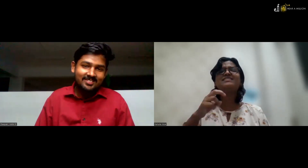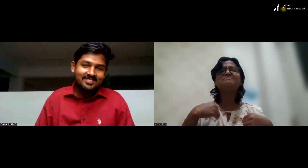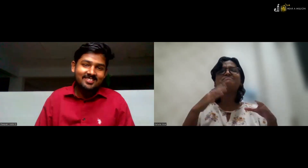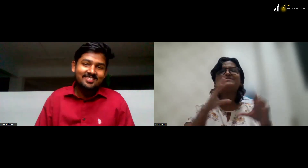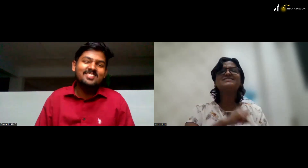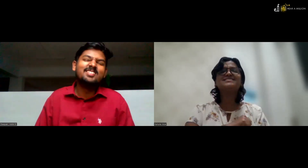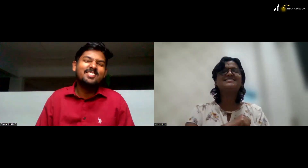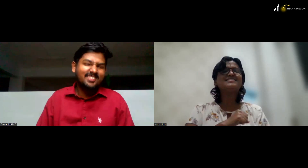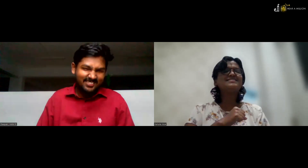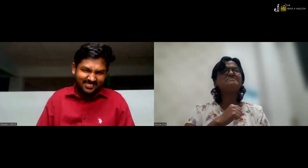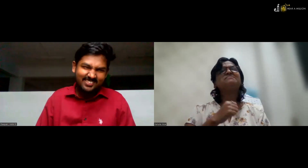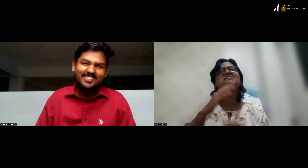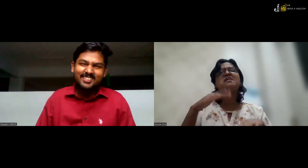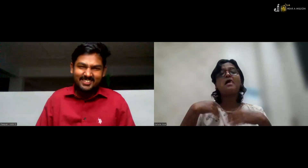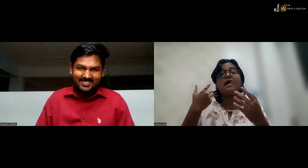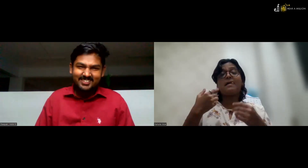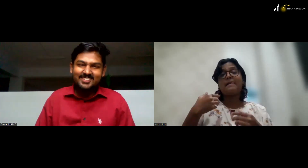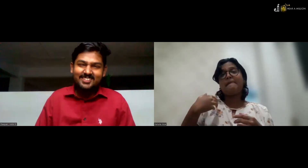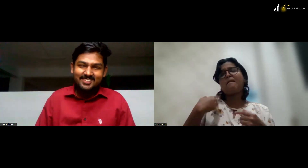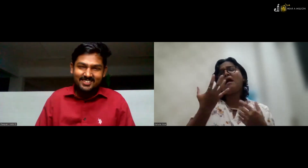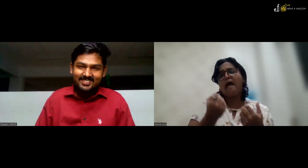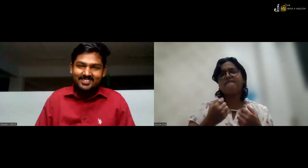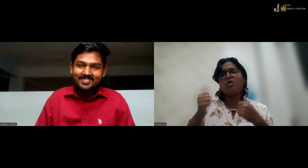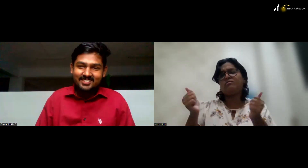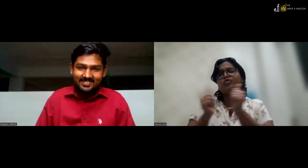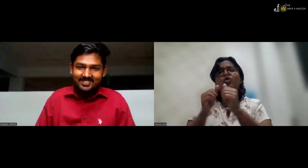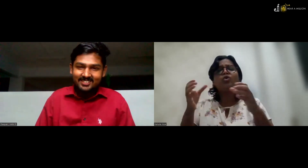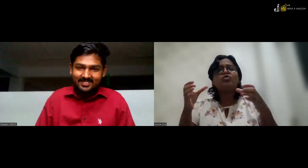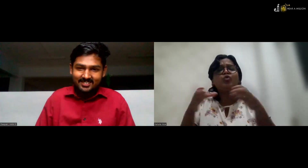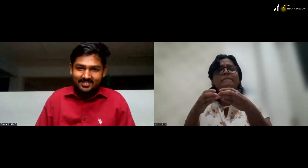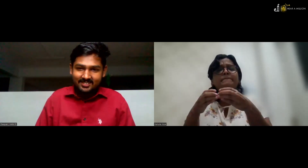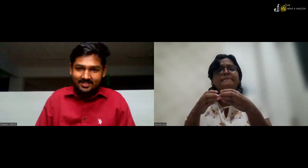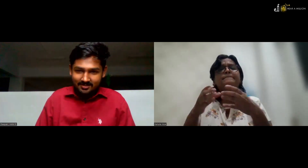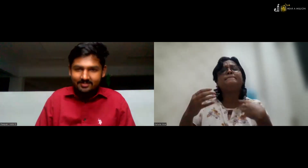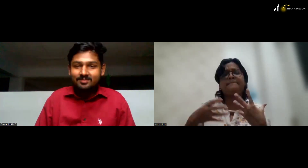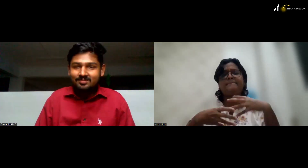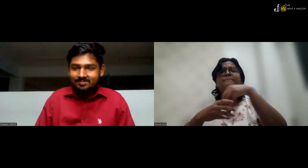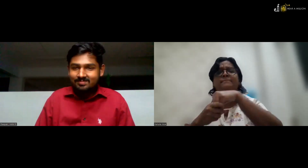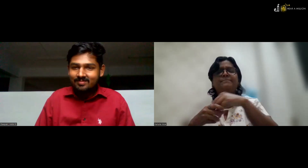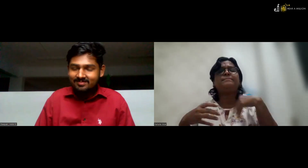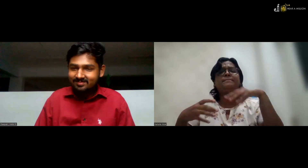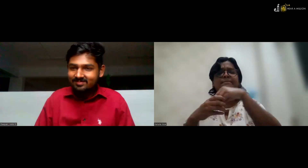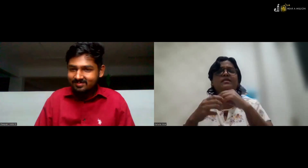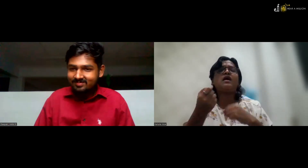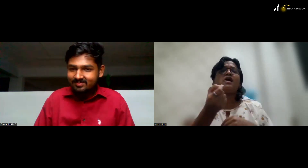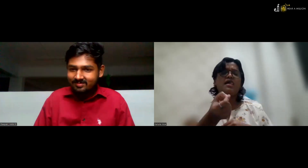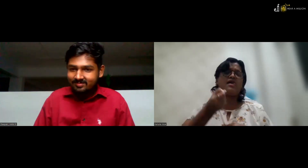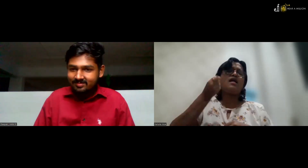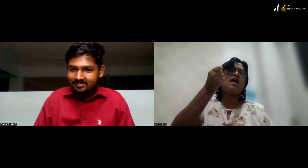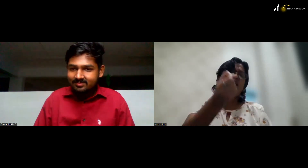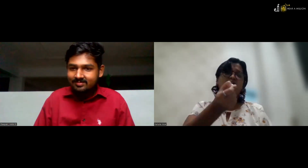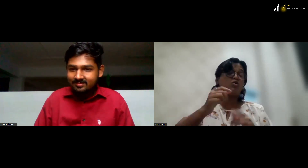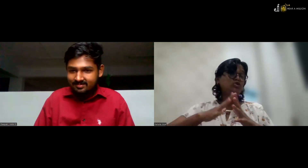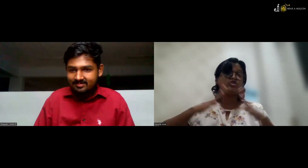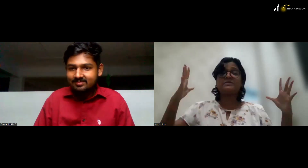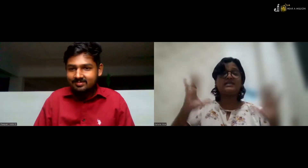But I miss traveling, And yes, sometimes we have a group as well. I